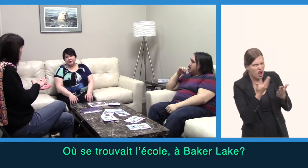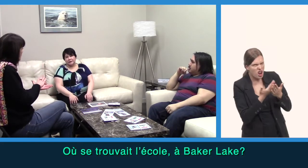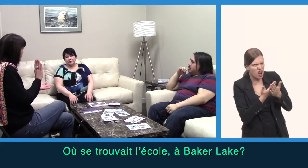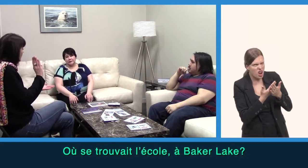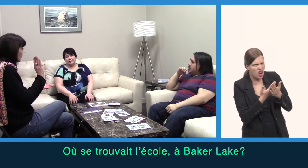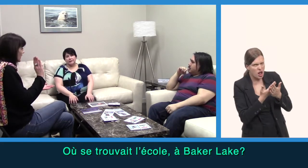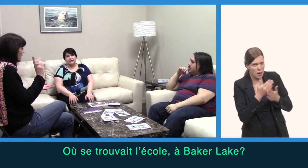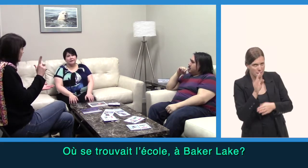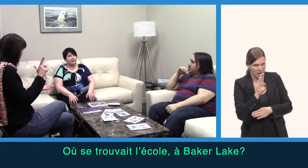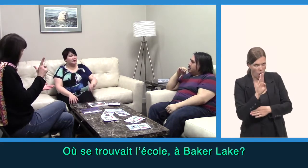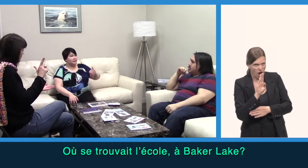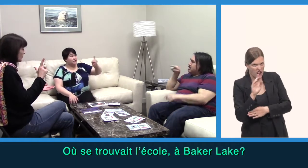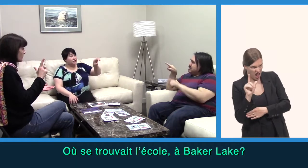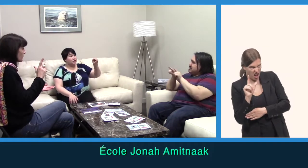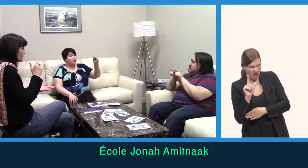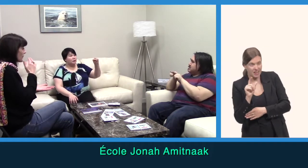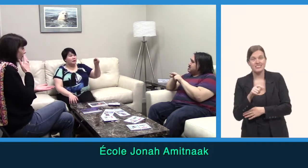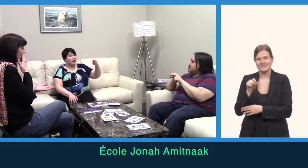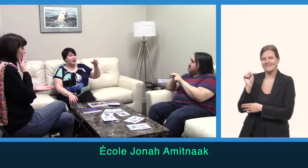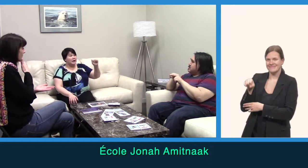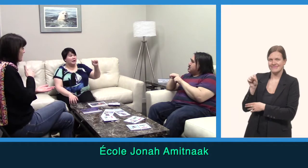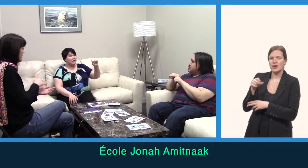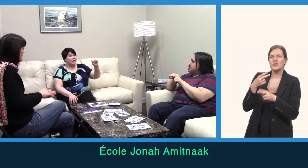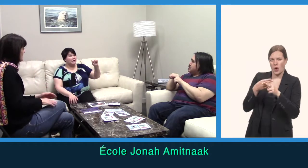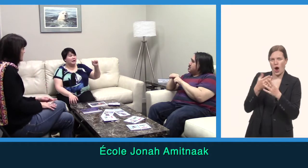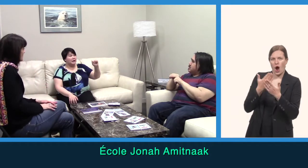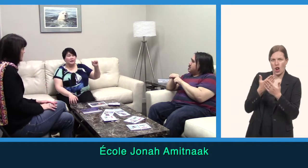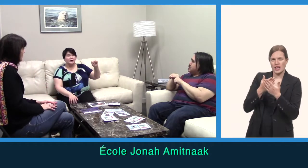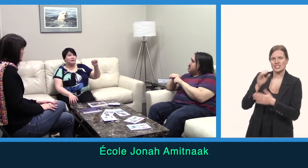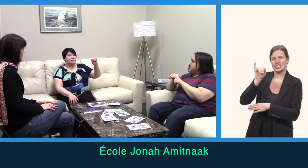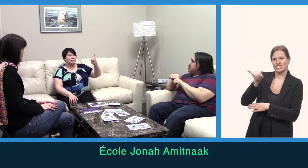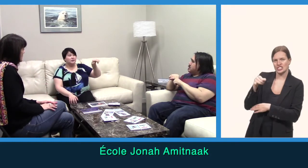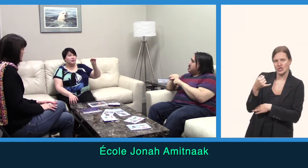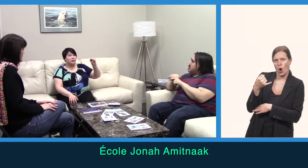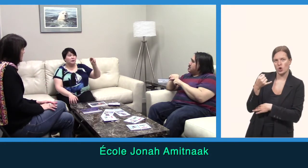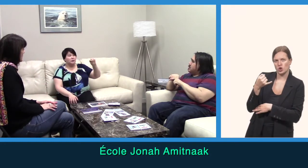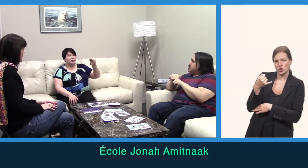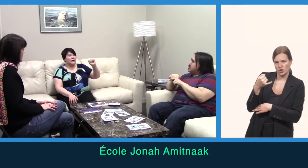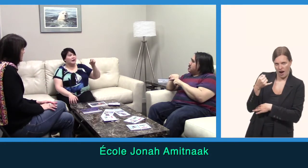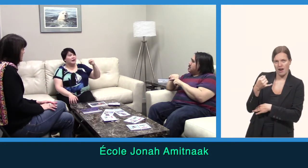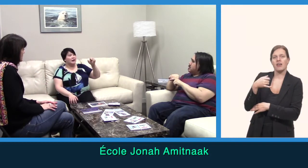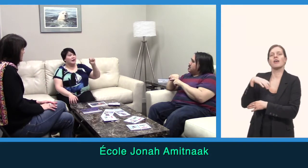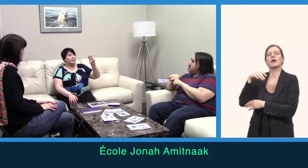the school? In Baker Lake? Jonah.